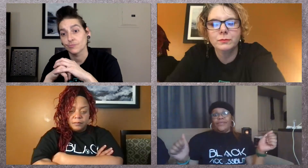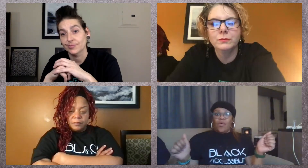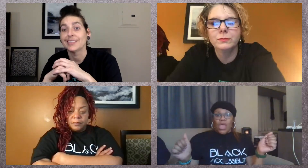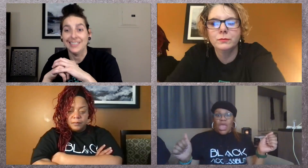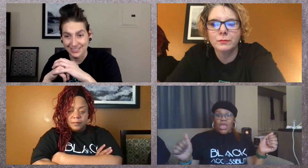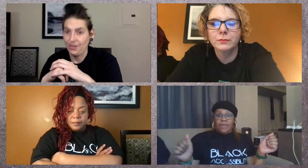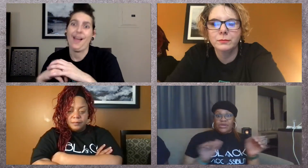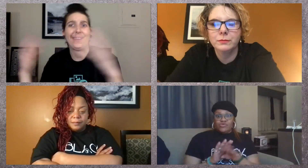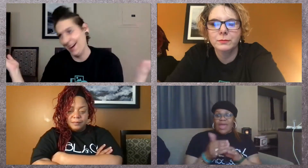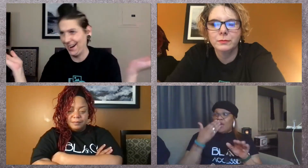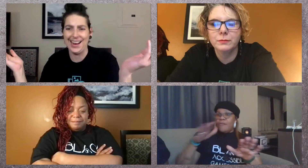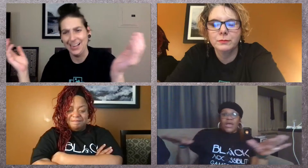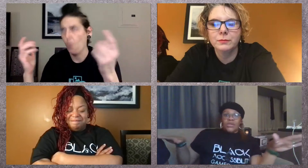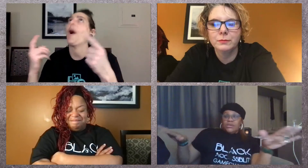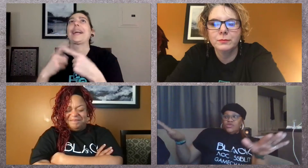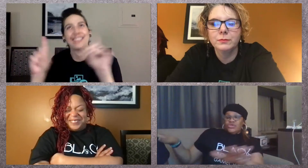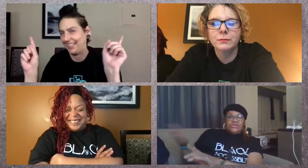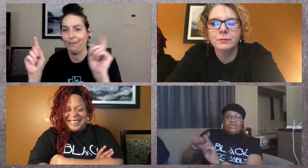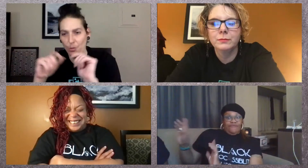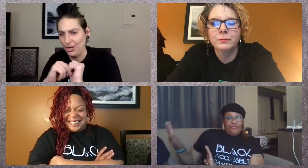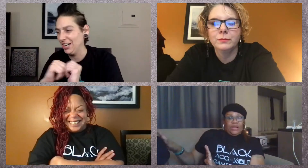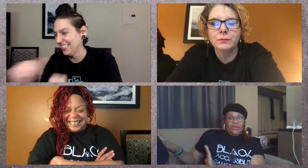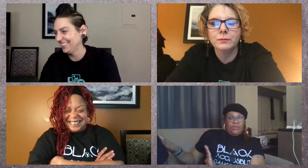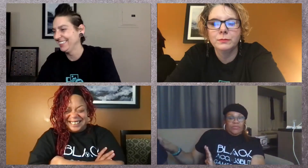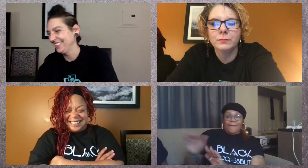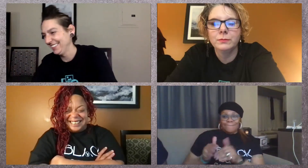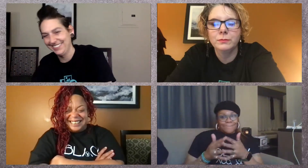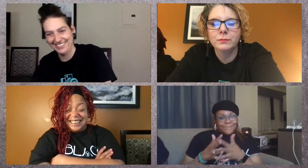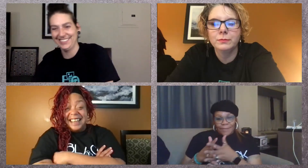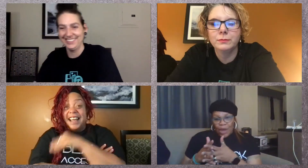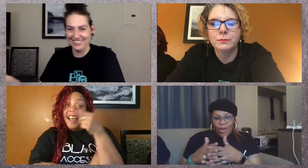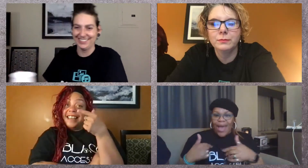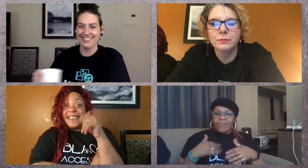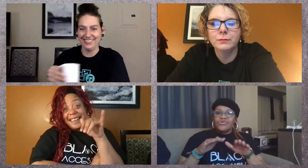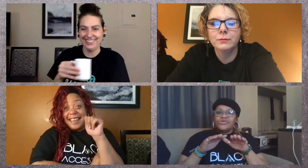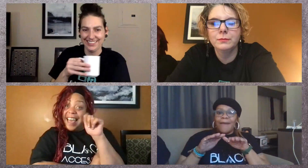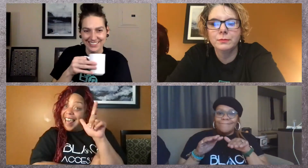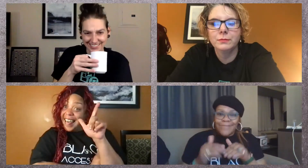culture. I'm from the islands.